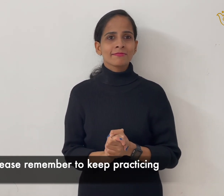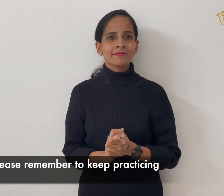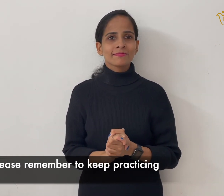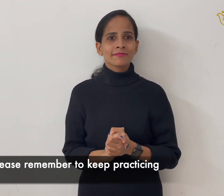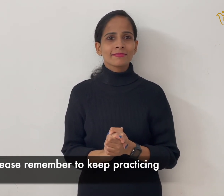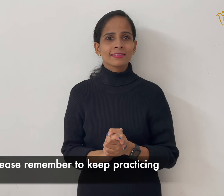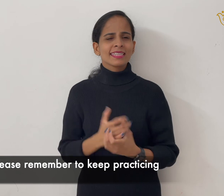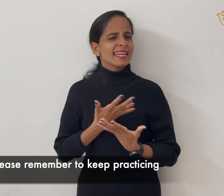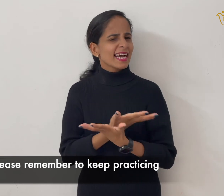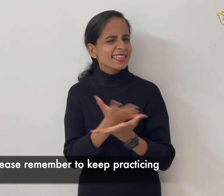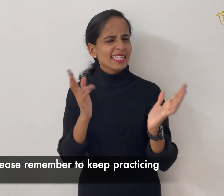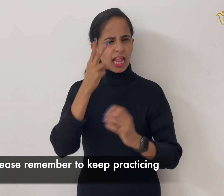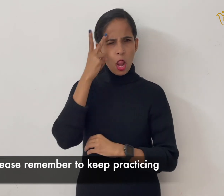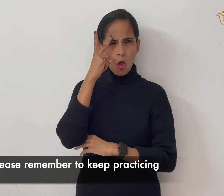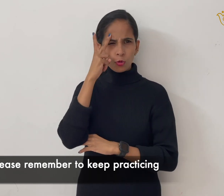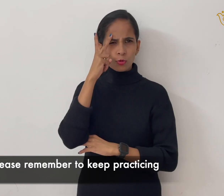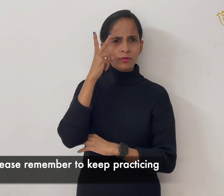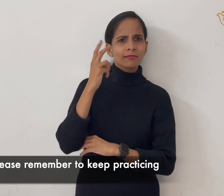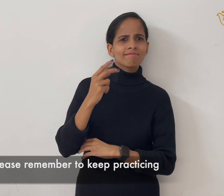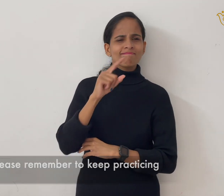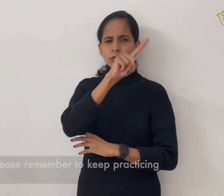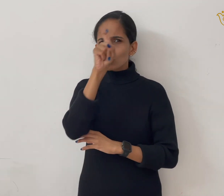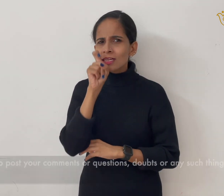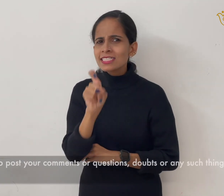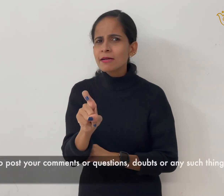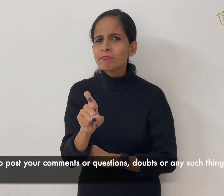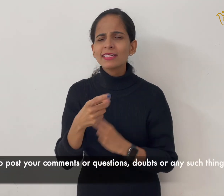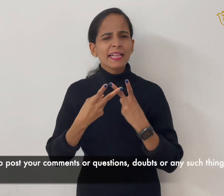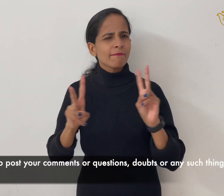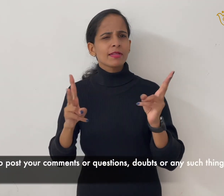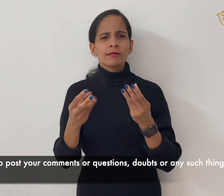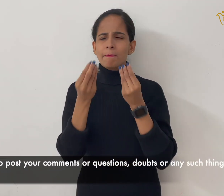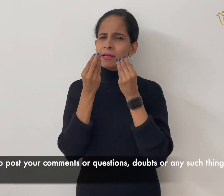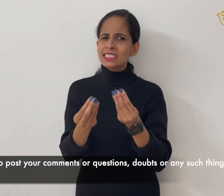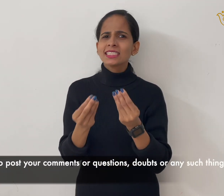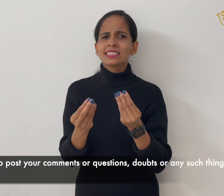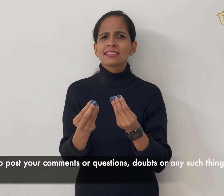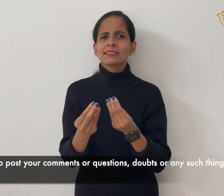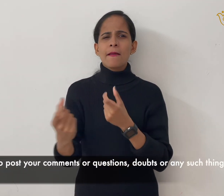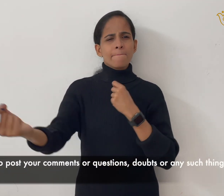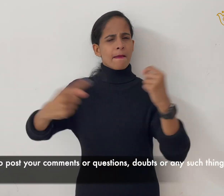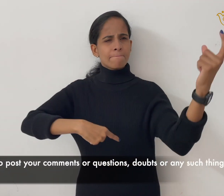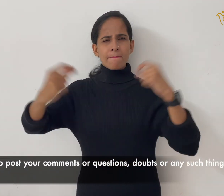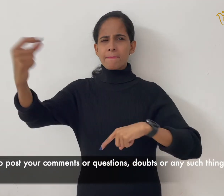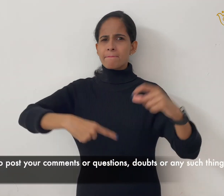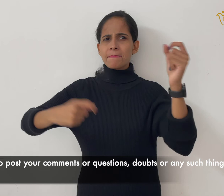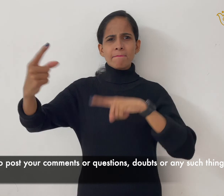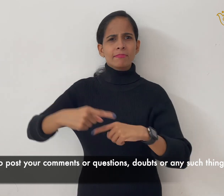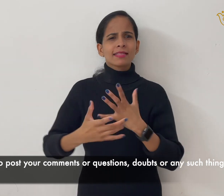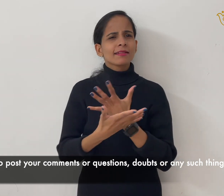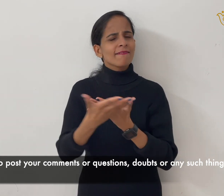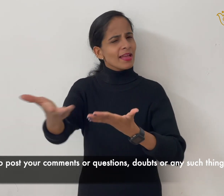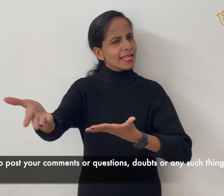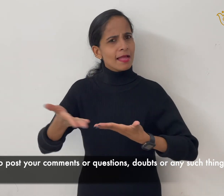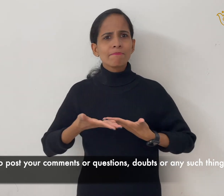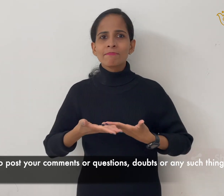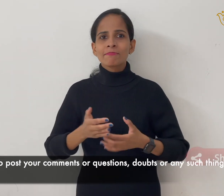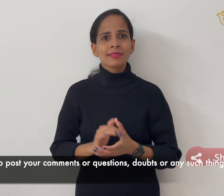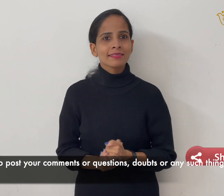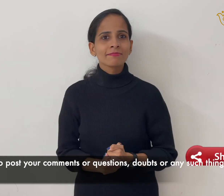Please feel free to post your comments or questions or any such things,